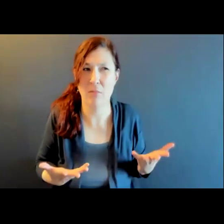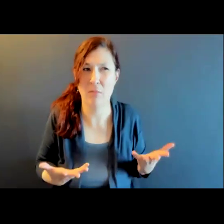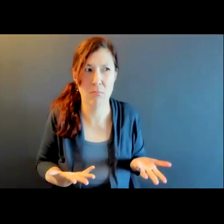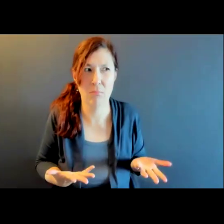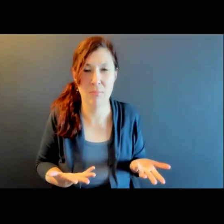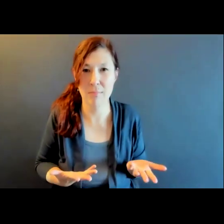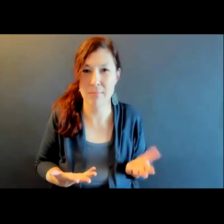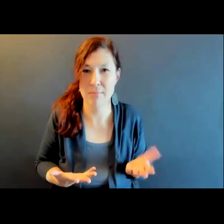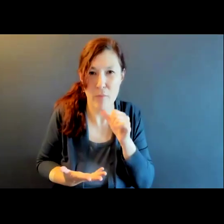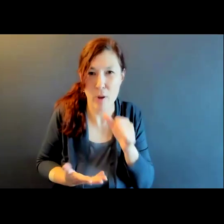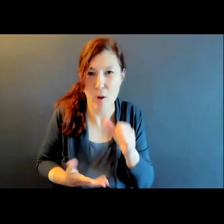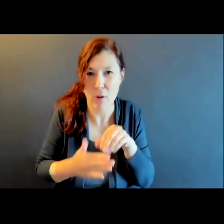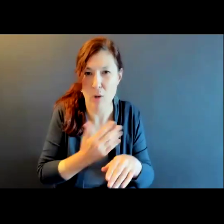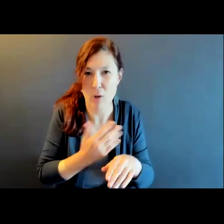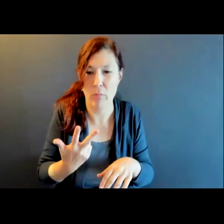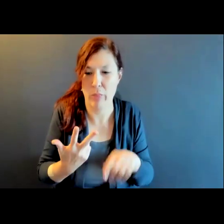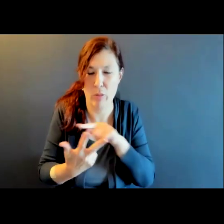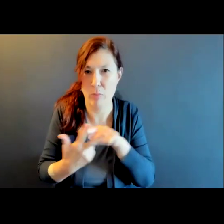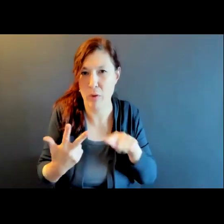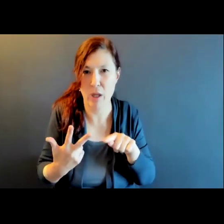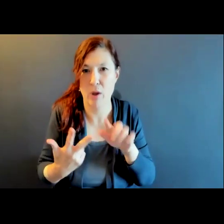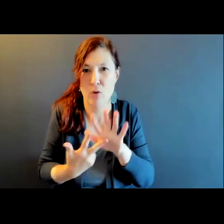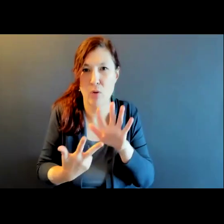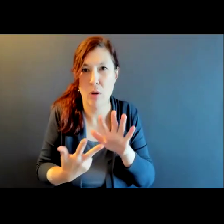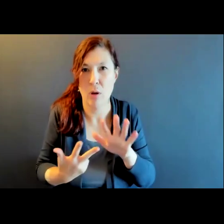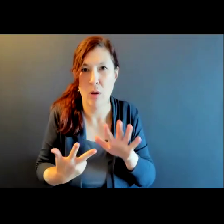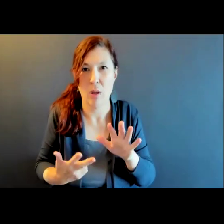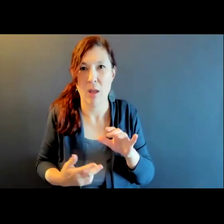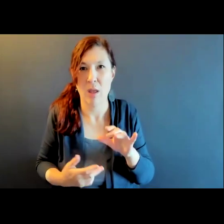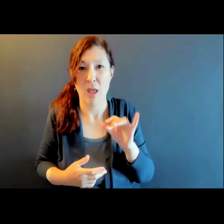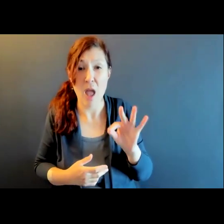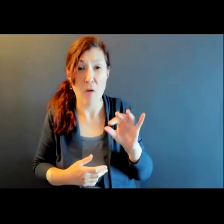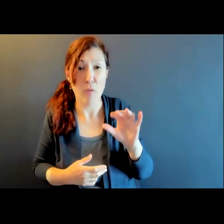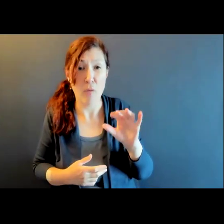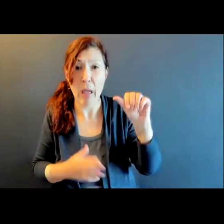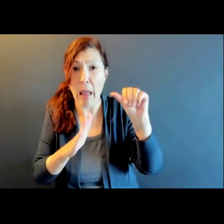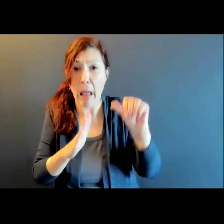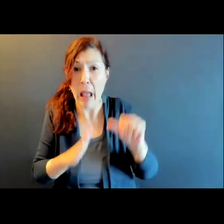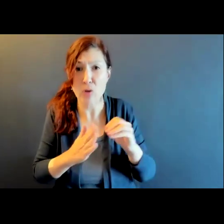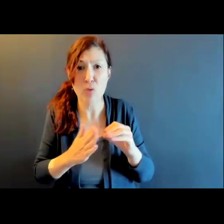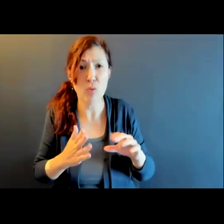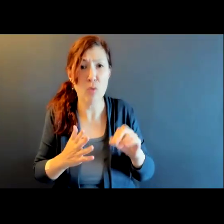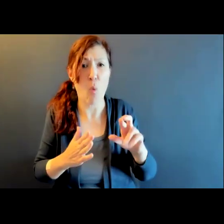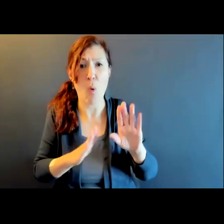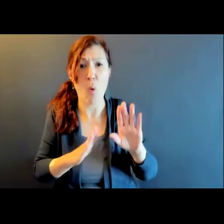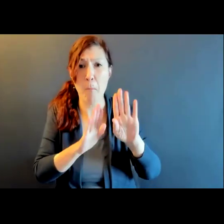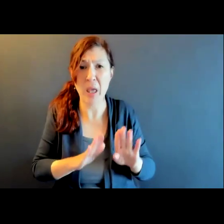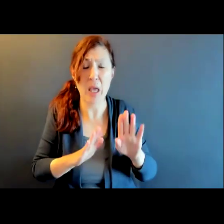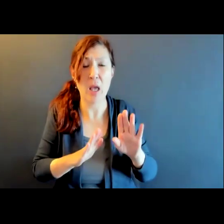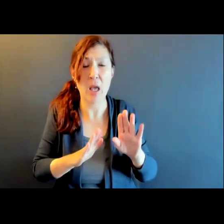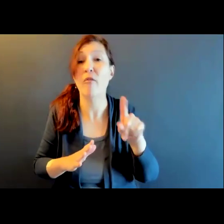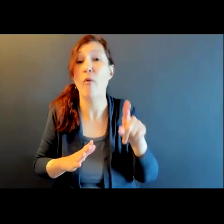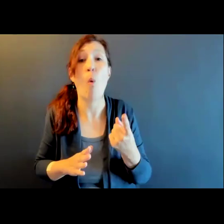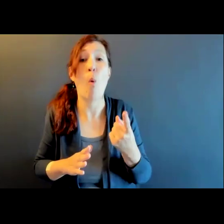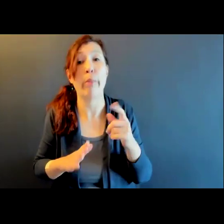saying A to B plus students, does that lessen your number of applicants? I don't know. Just trying to